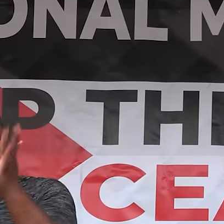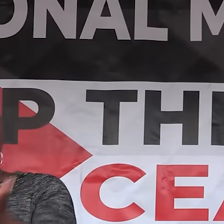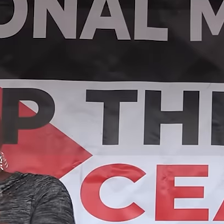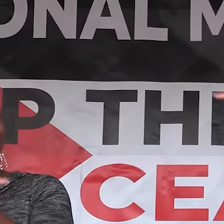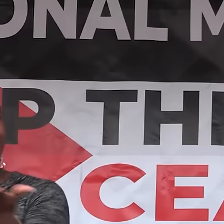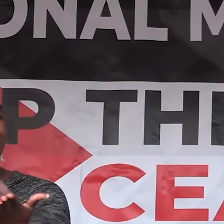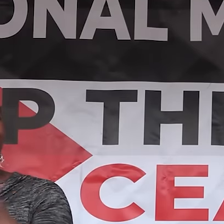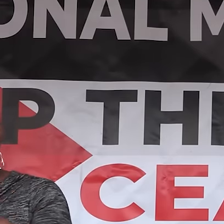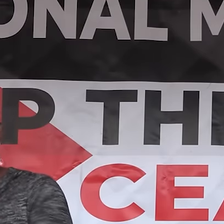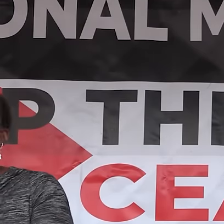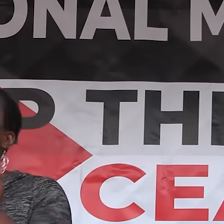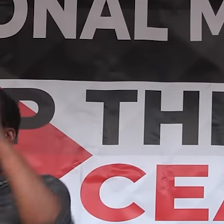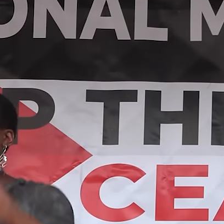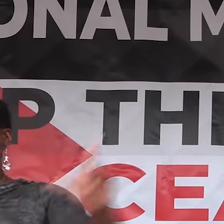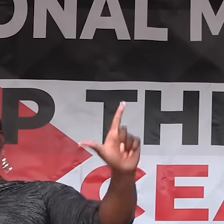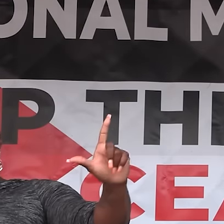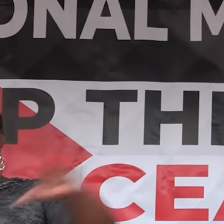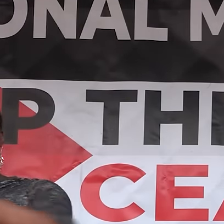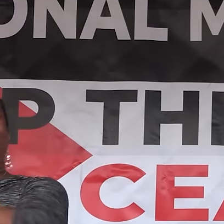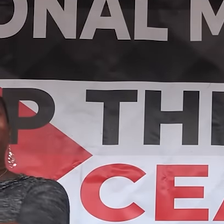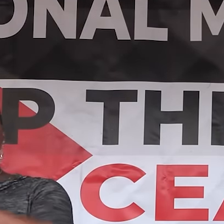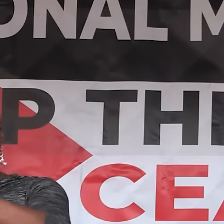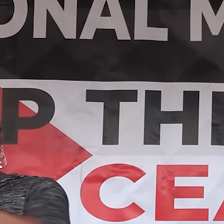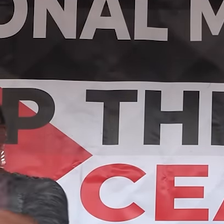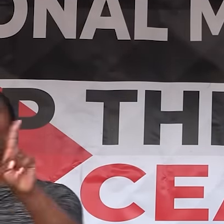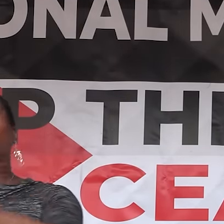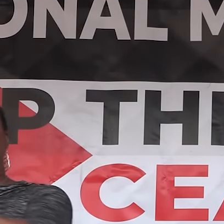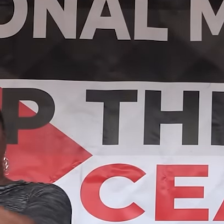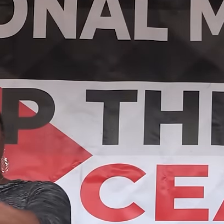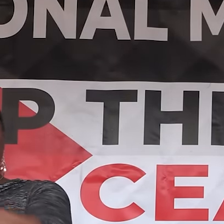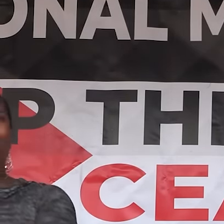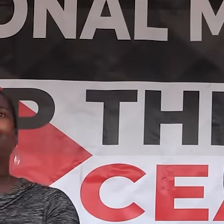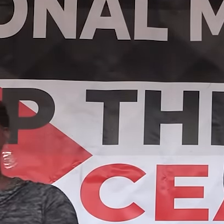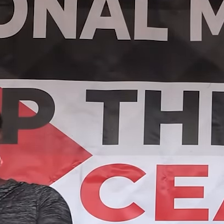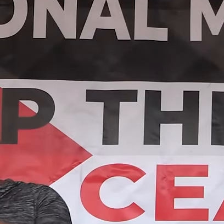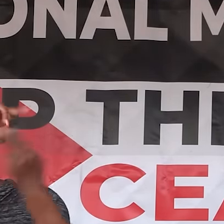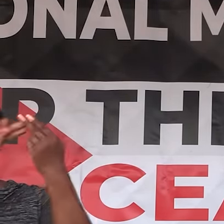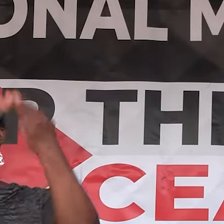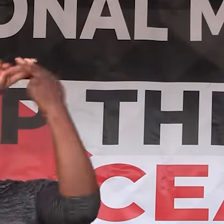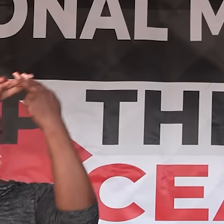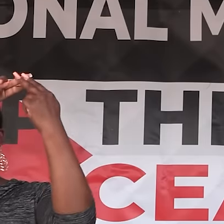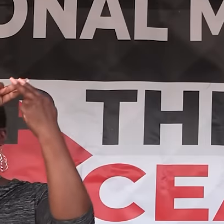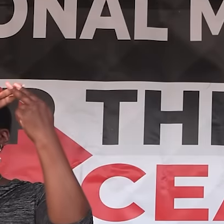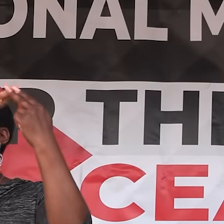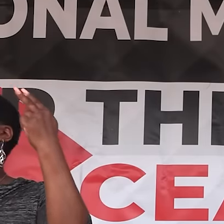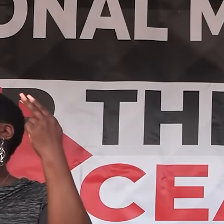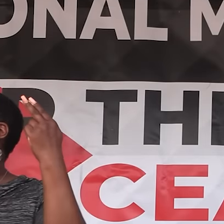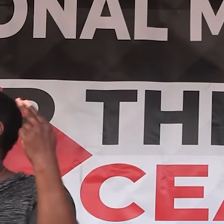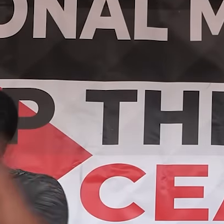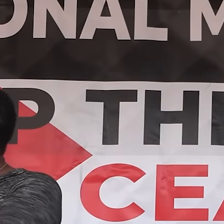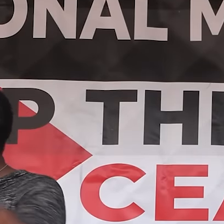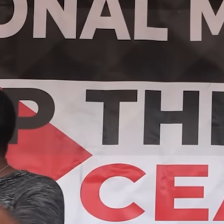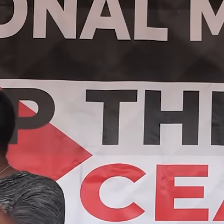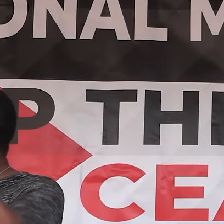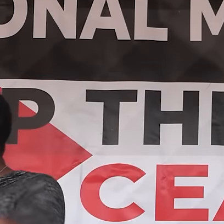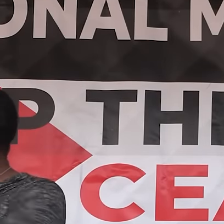work, through TV channels, the UK was the birth of the Zionist state, and with people like you, the